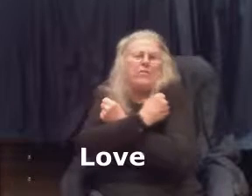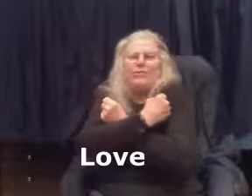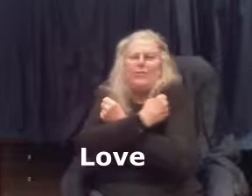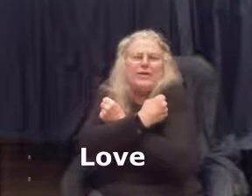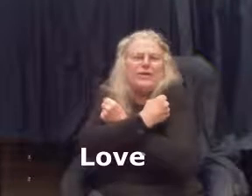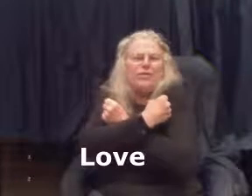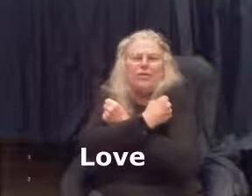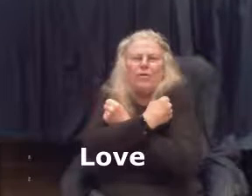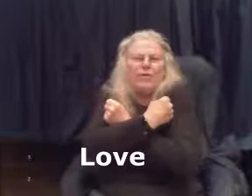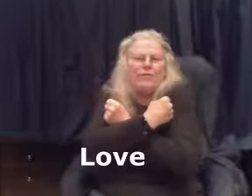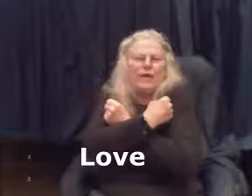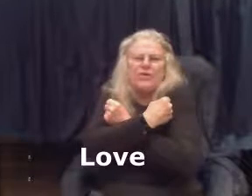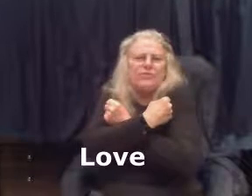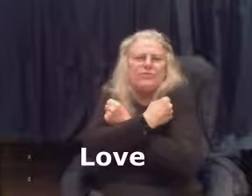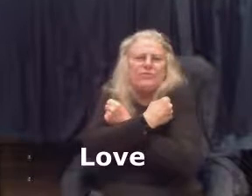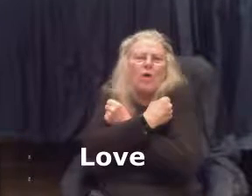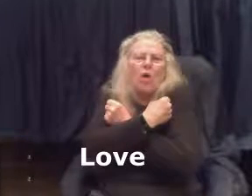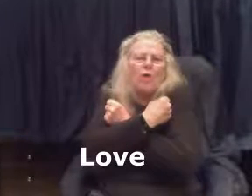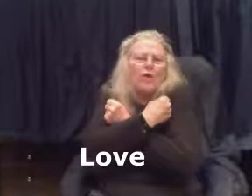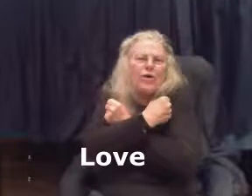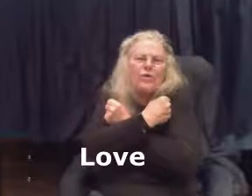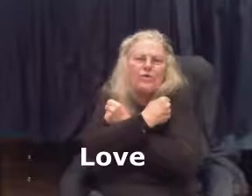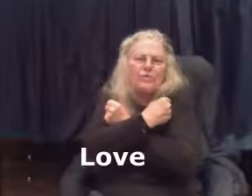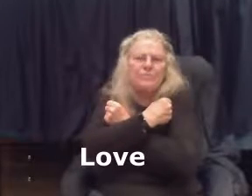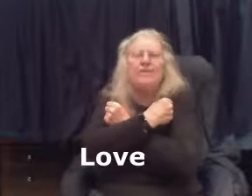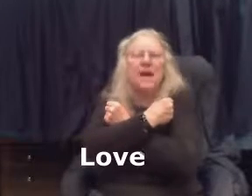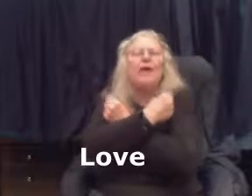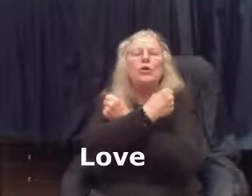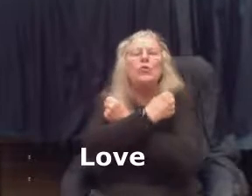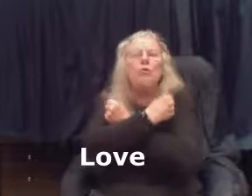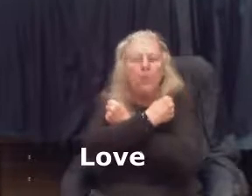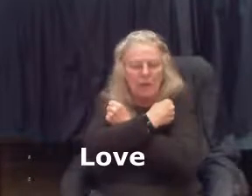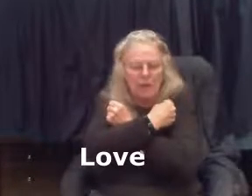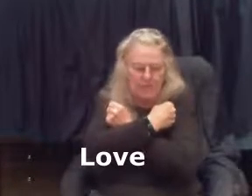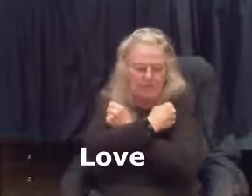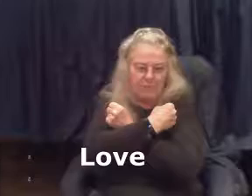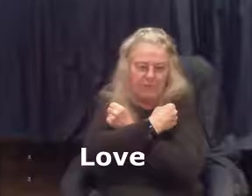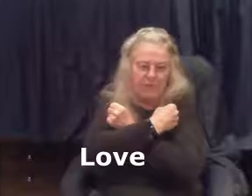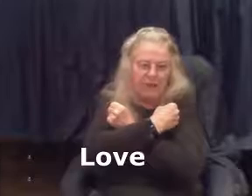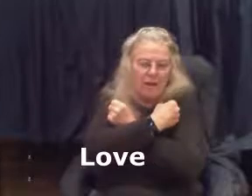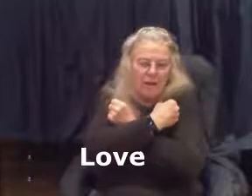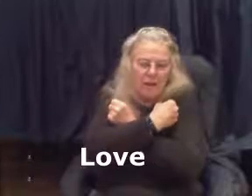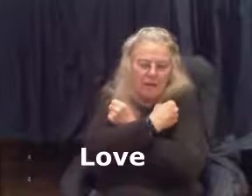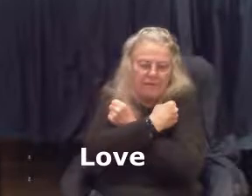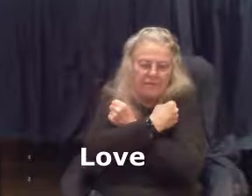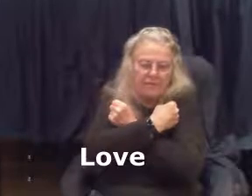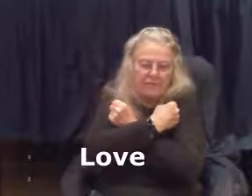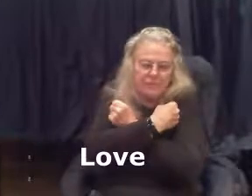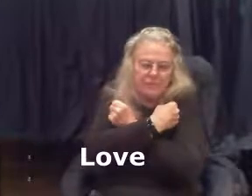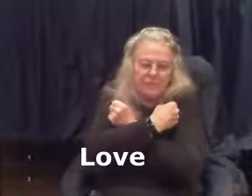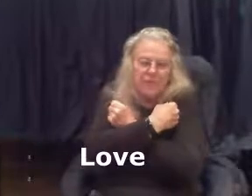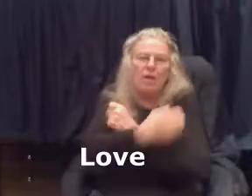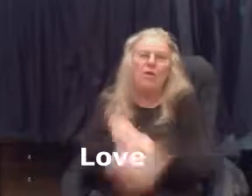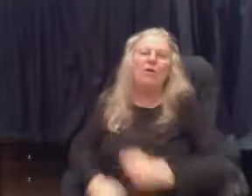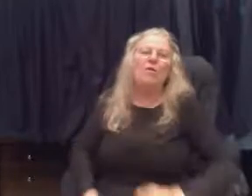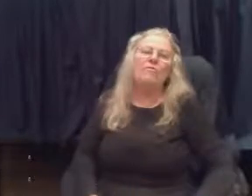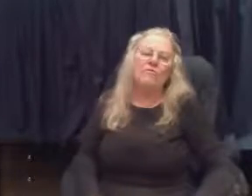you get a hold and you hold onto them tight. You love them. Love.